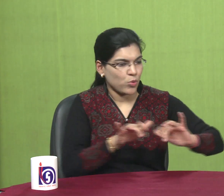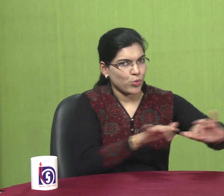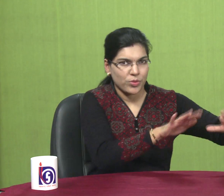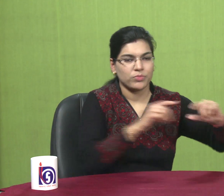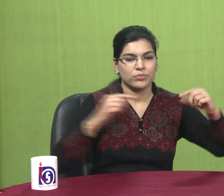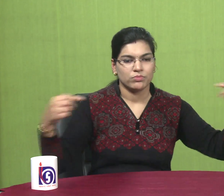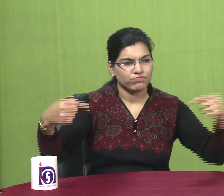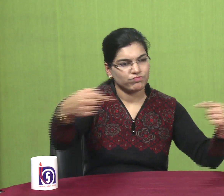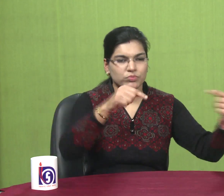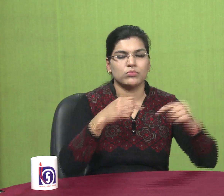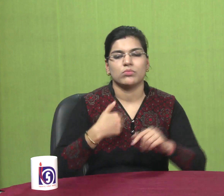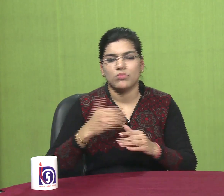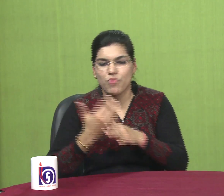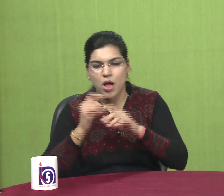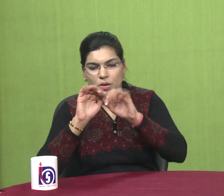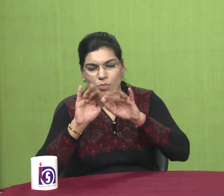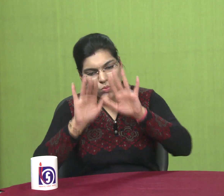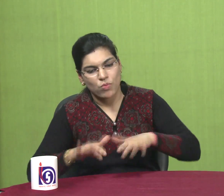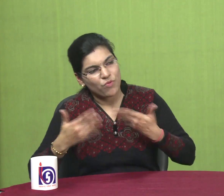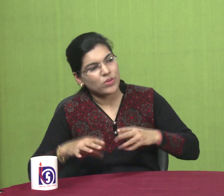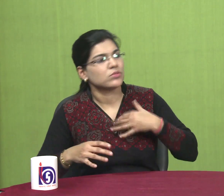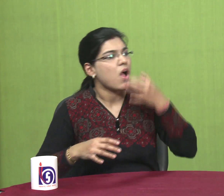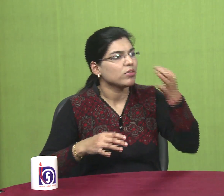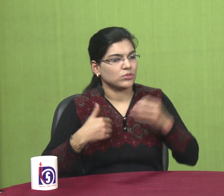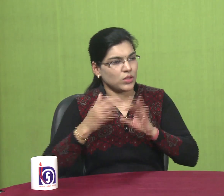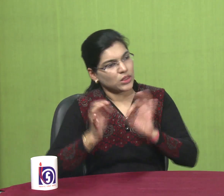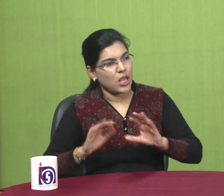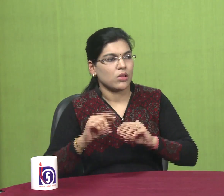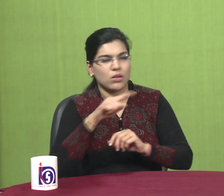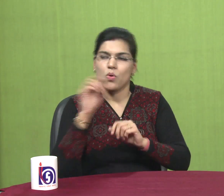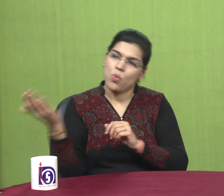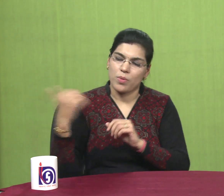TCP or IP protocols such as the internet or the internet.